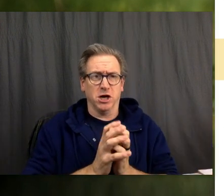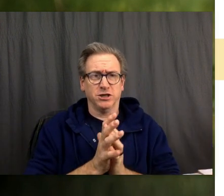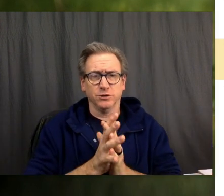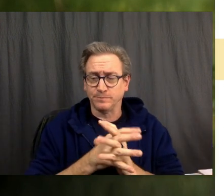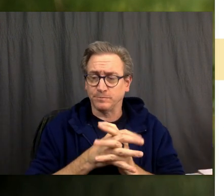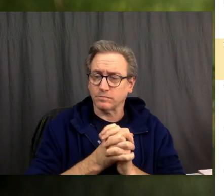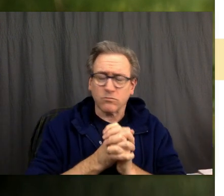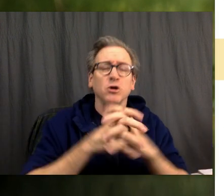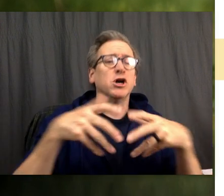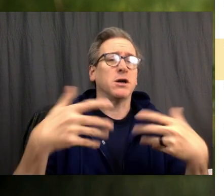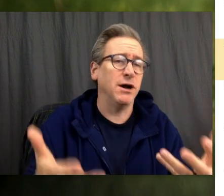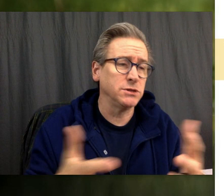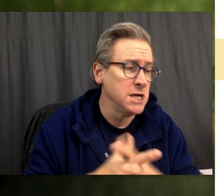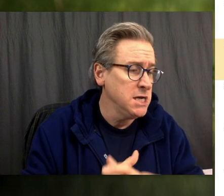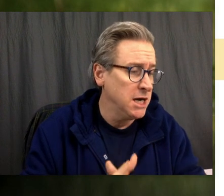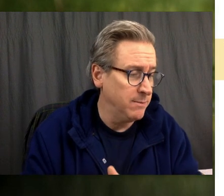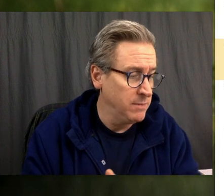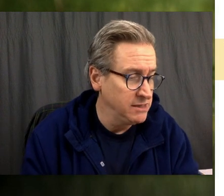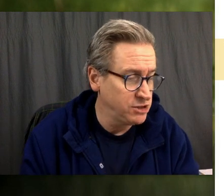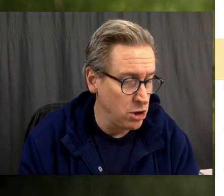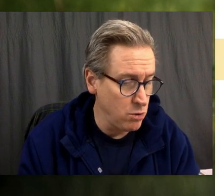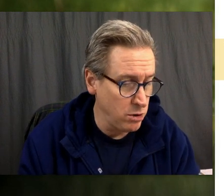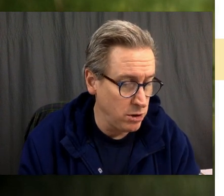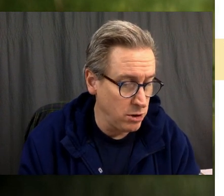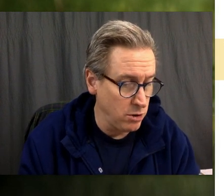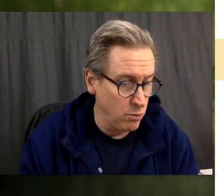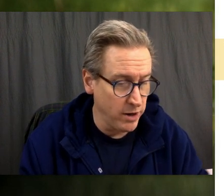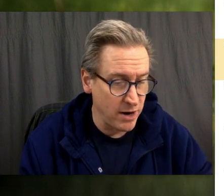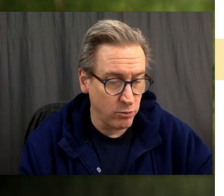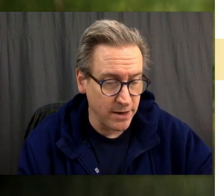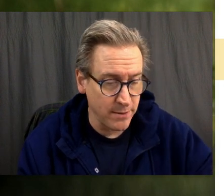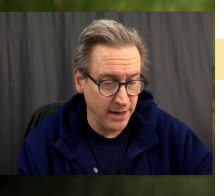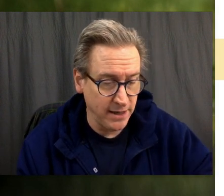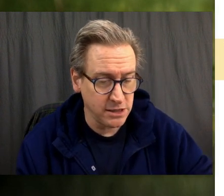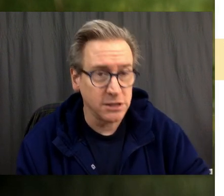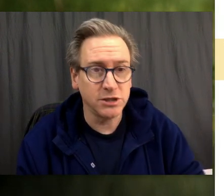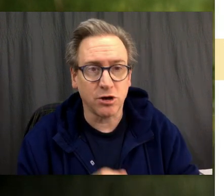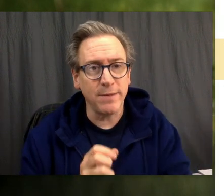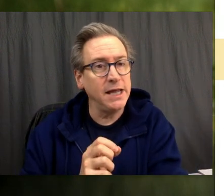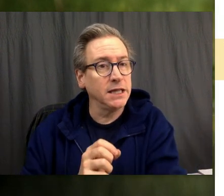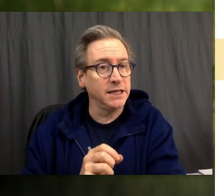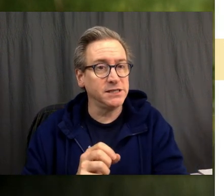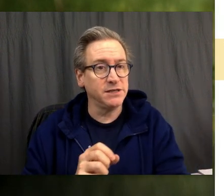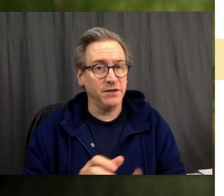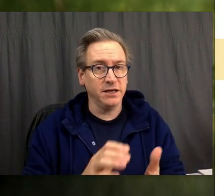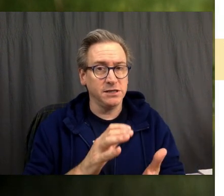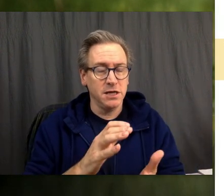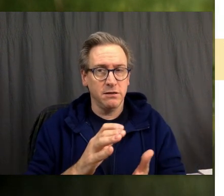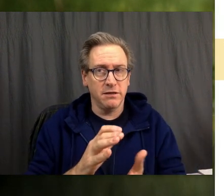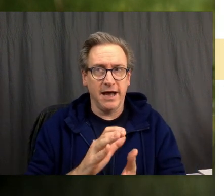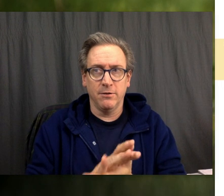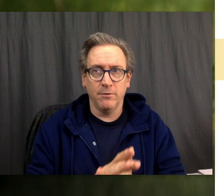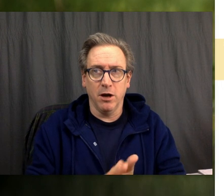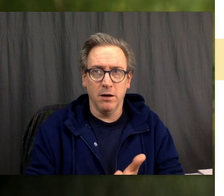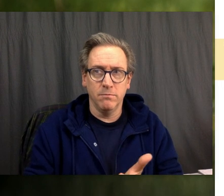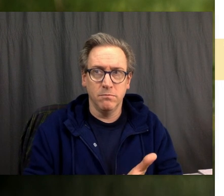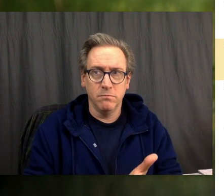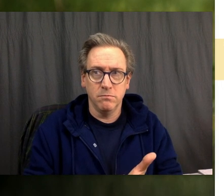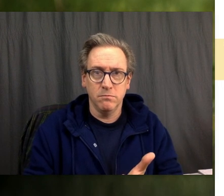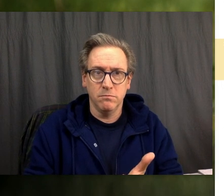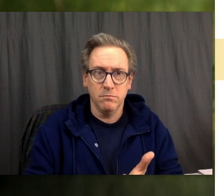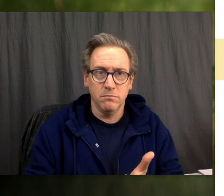to talk to and talk about. So what I will recommend is start making a list of things that